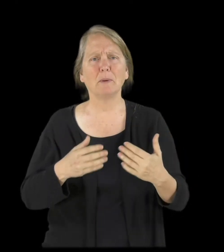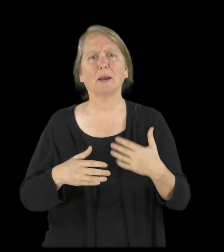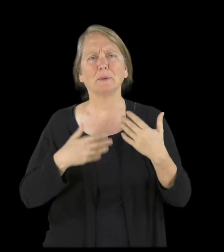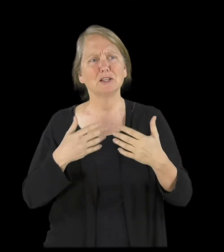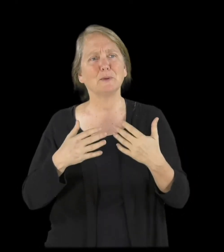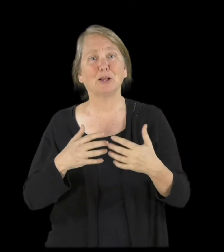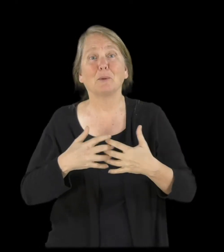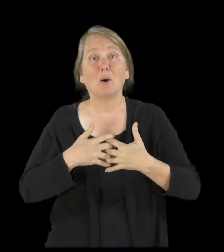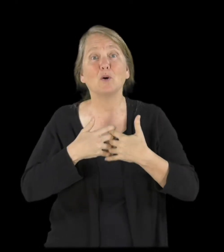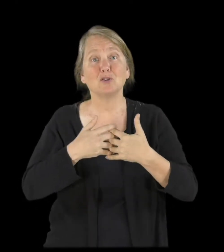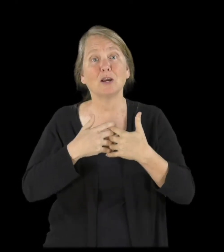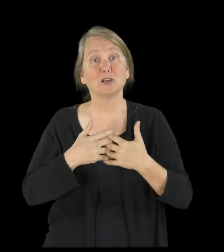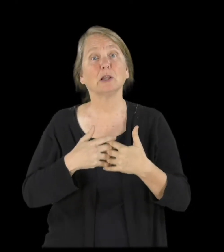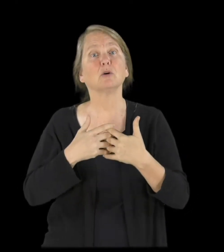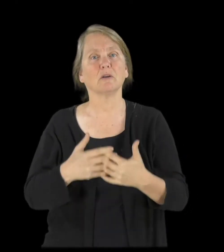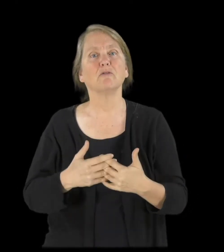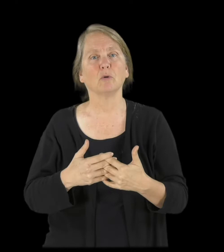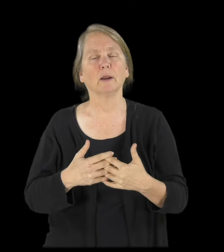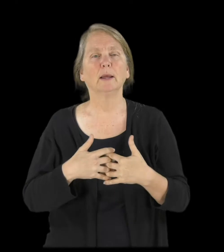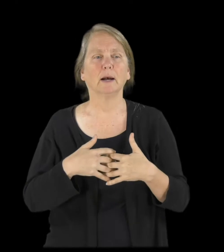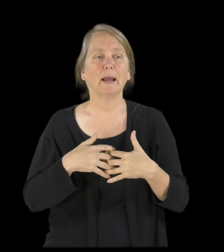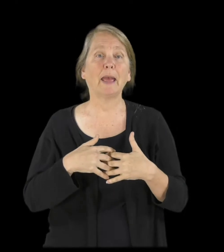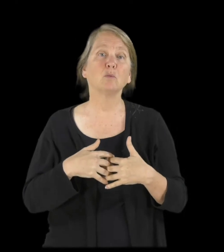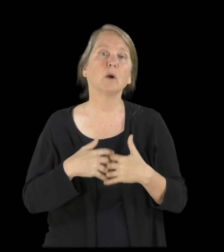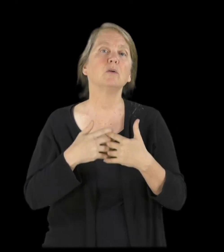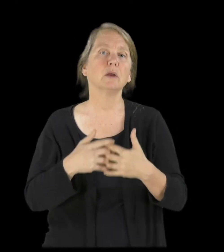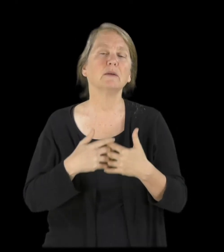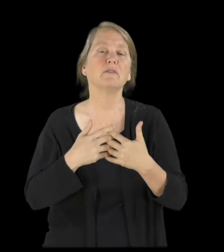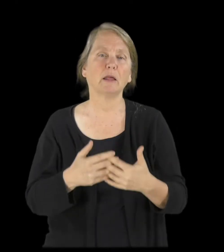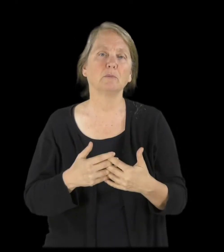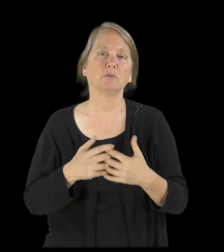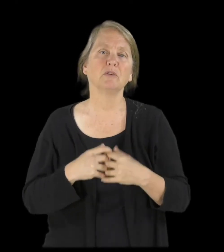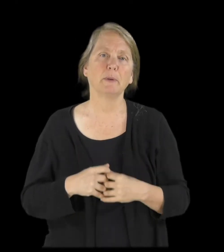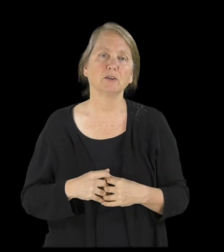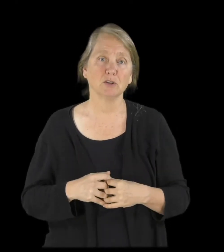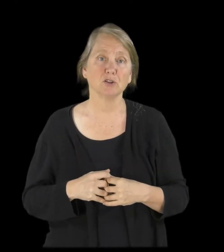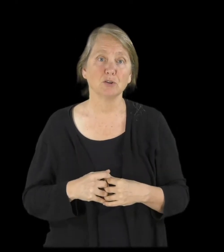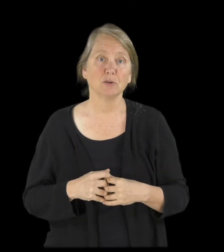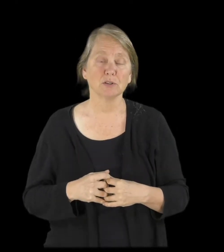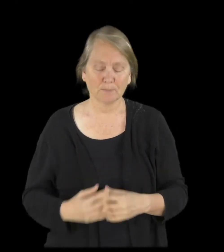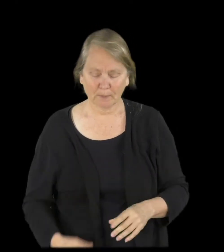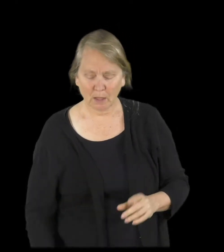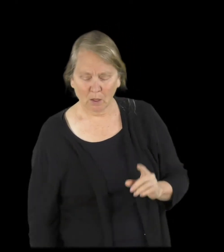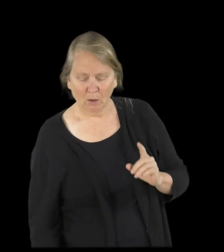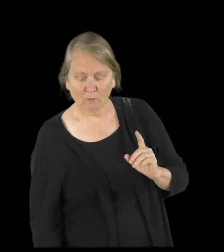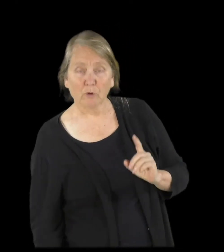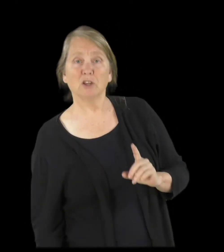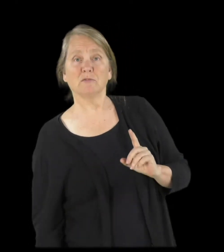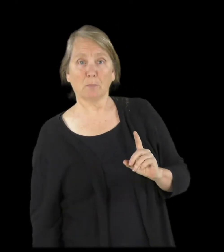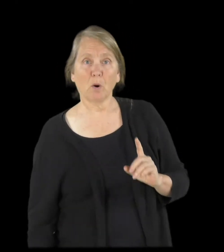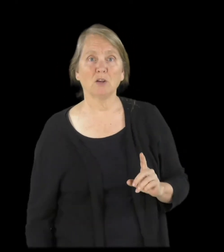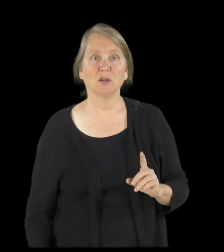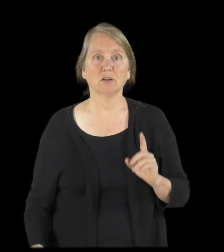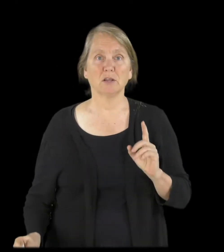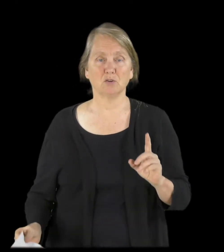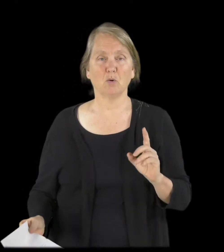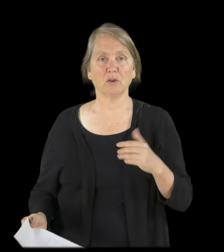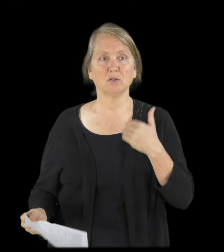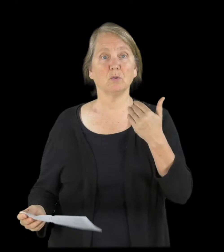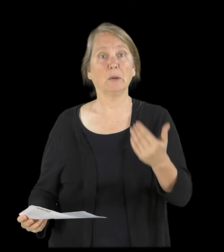but let's be clear about what you're actually looking for and where you can give valuable feedback to the students. For each of the projects that you're going to